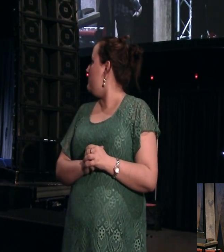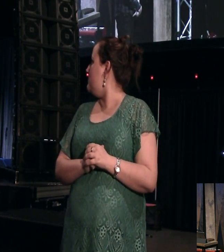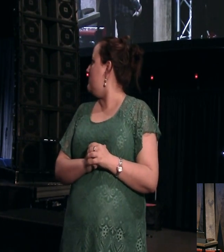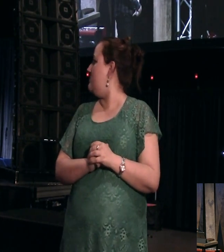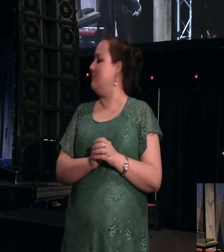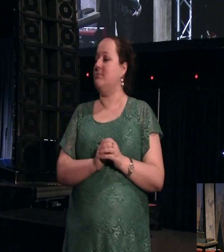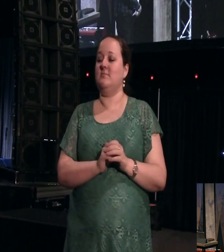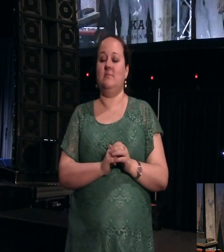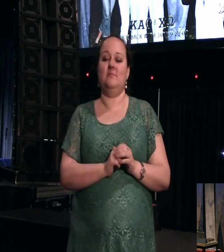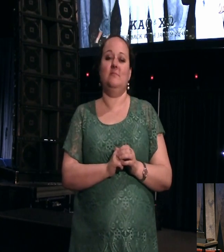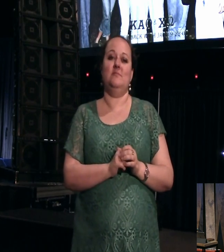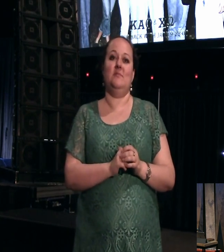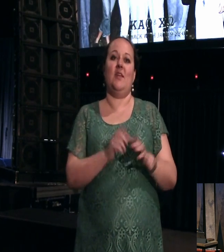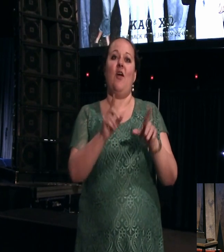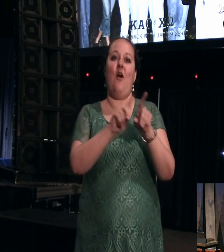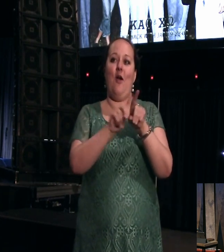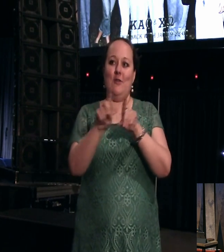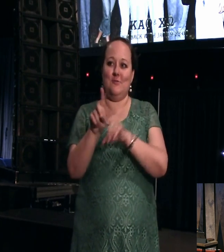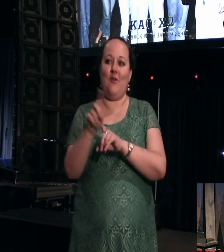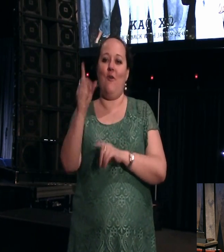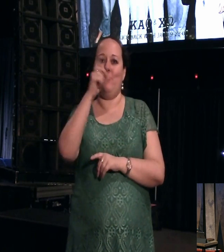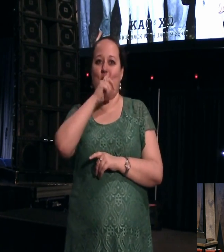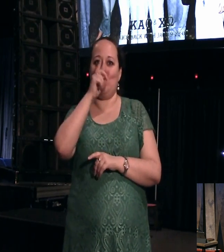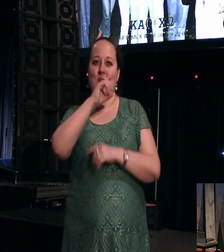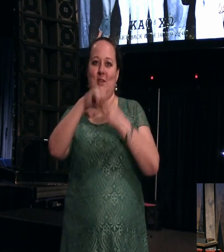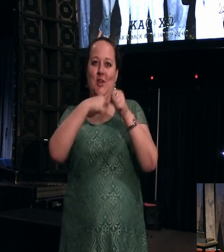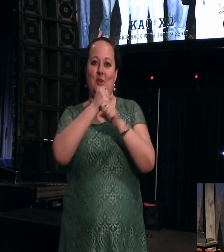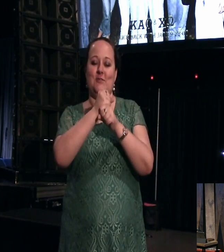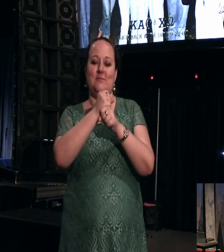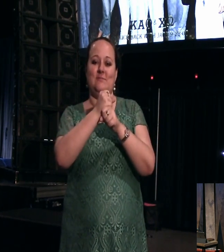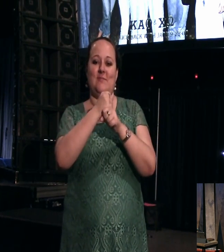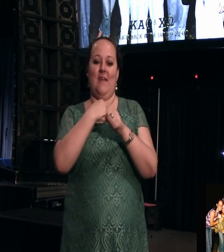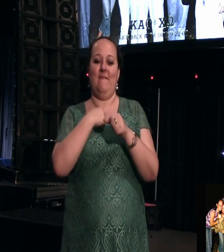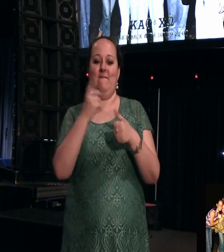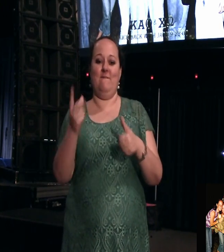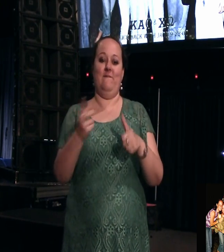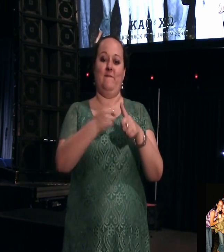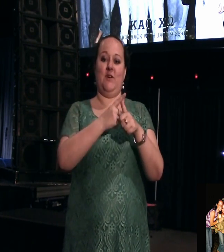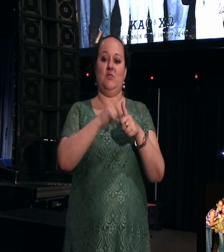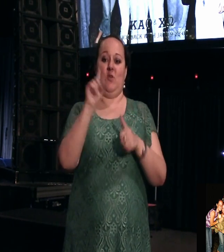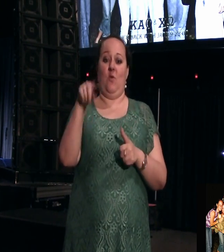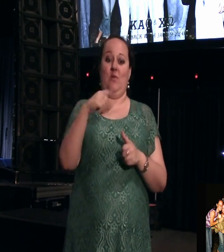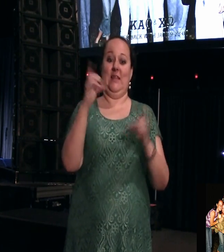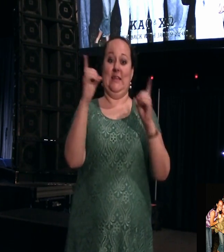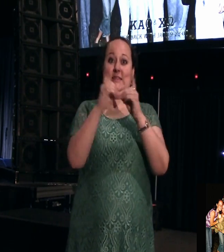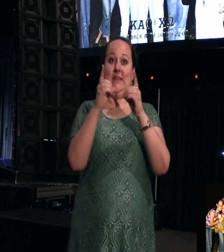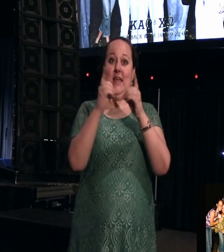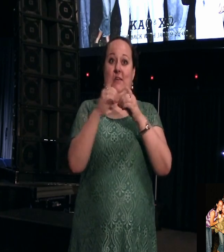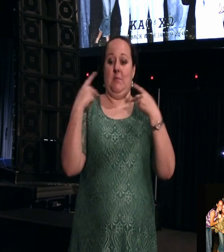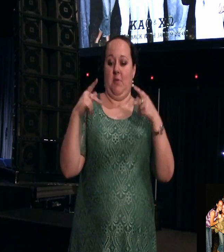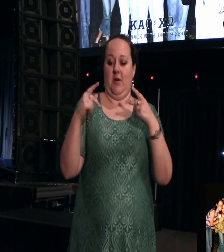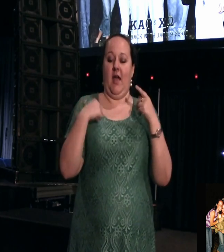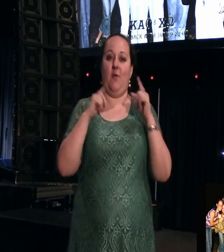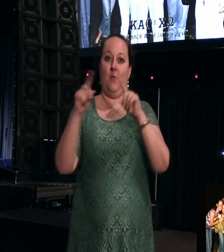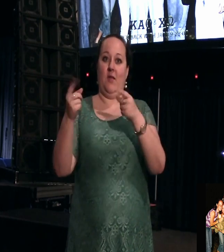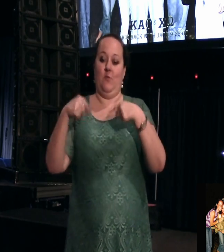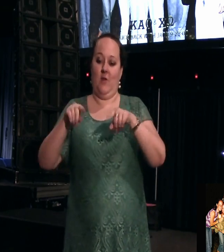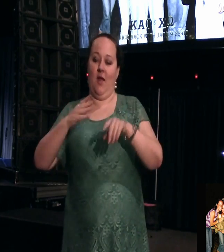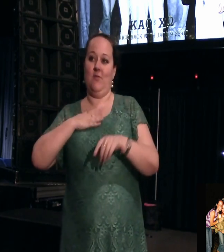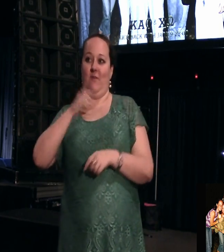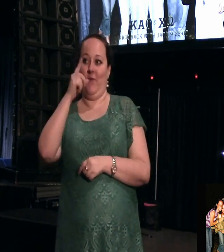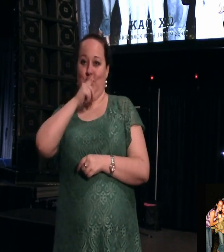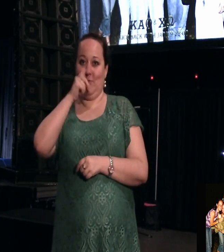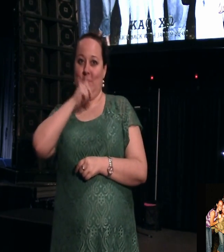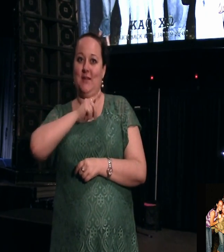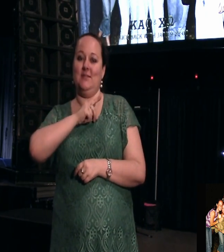one. This is also freshman year. This is probably one of the first and only